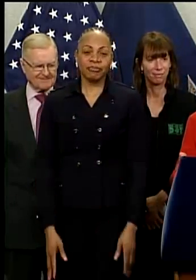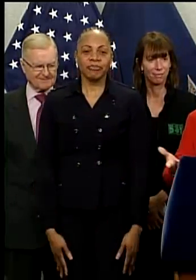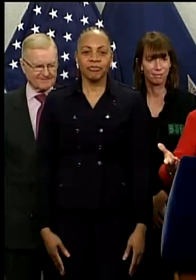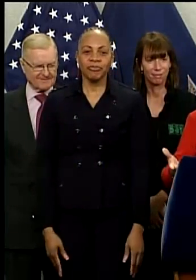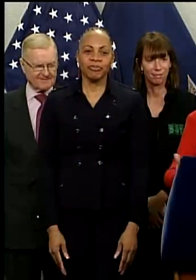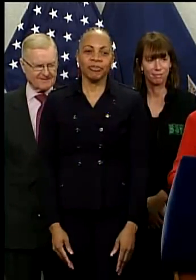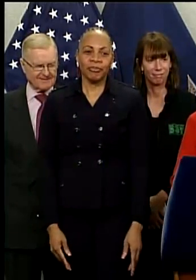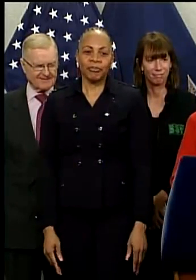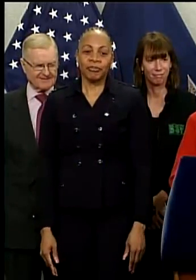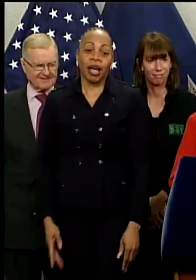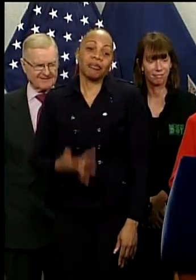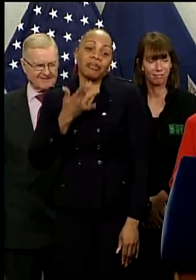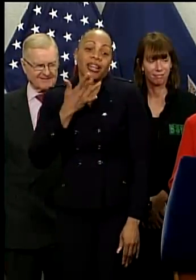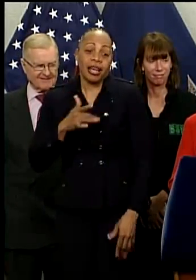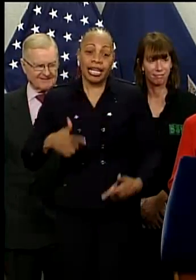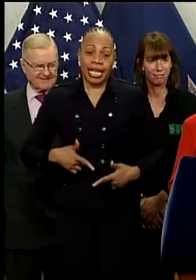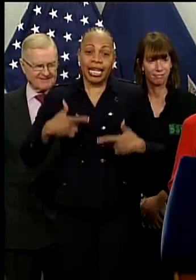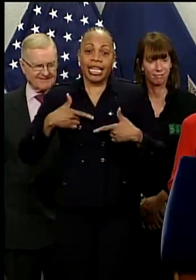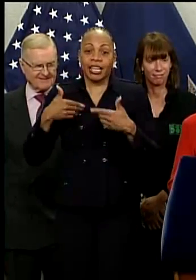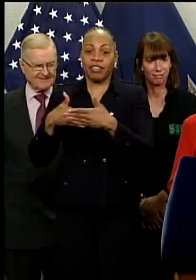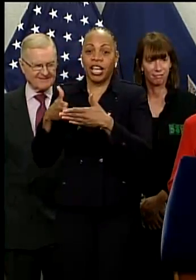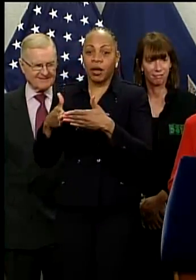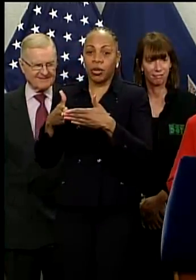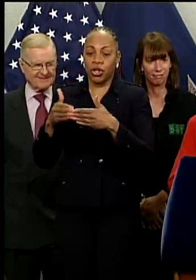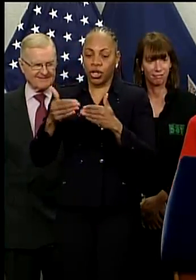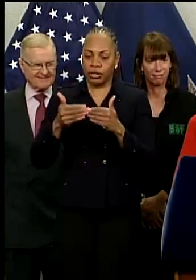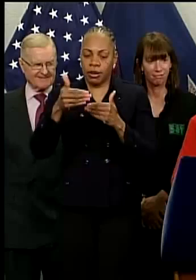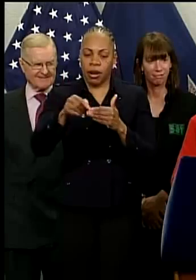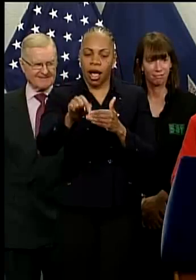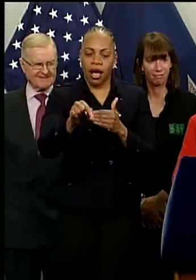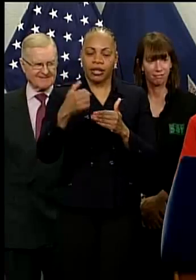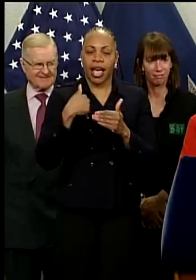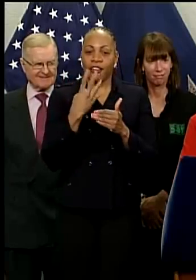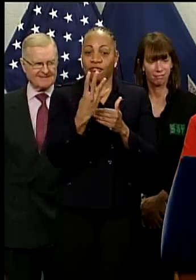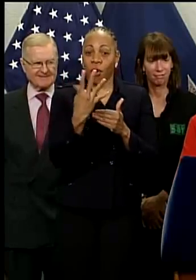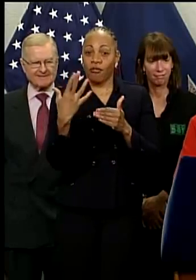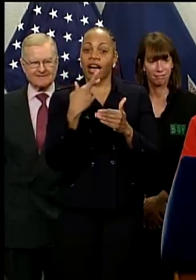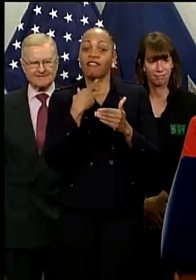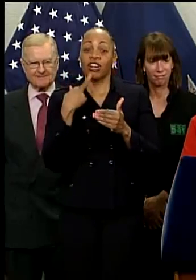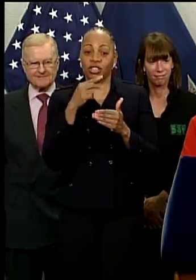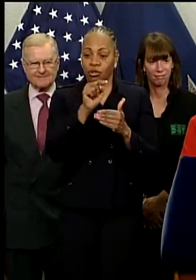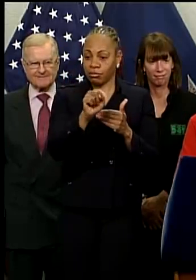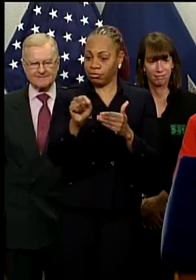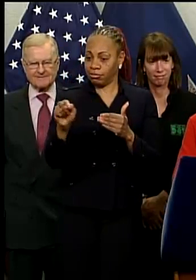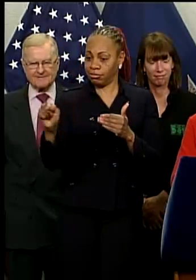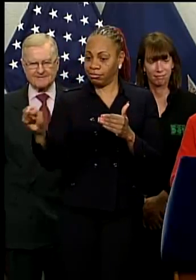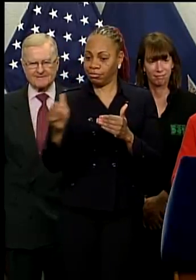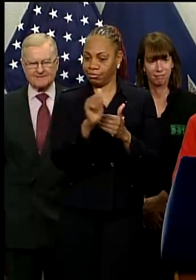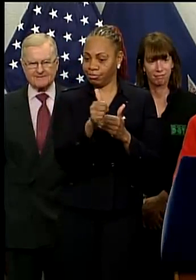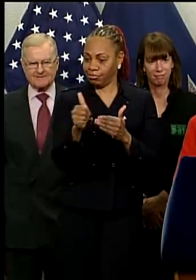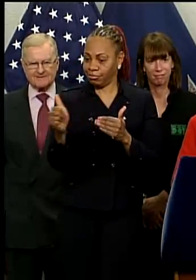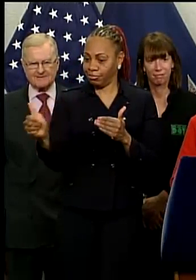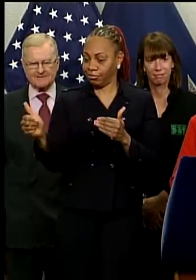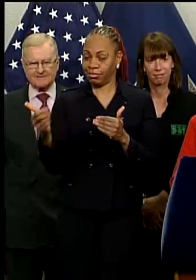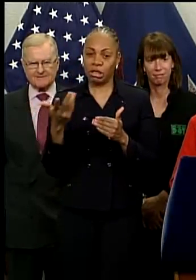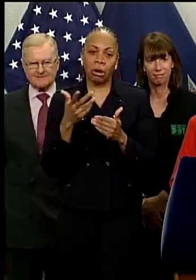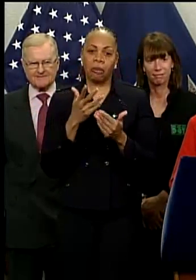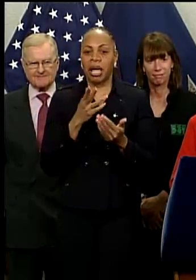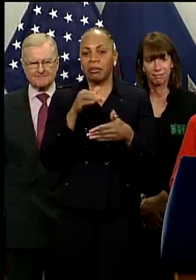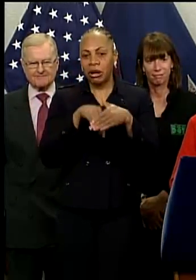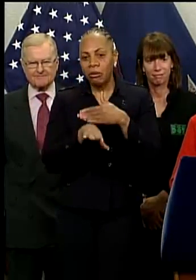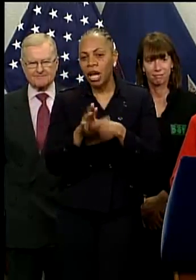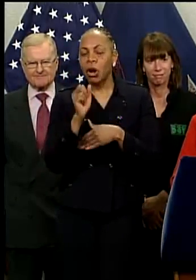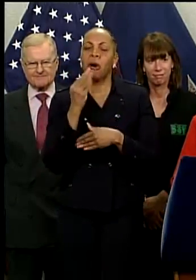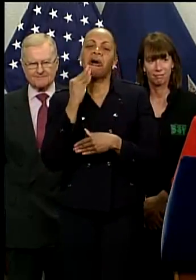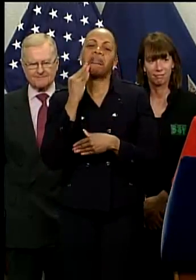I happen to be lucky and live in a neighborhood where within a block there's 4 or 5 restaurants, and I'm either going to do that or eat